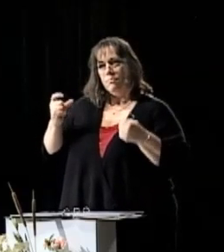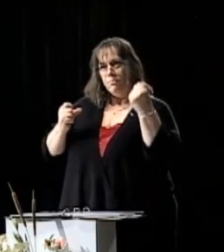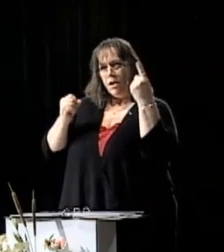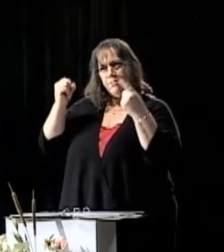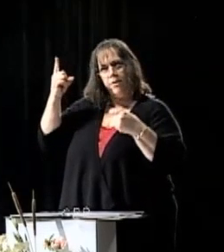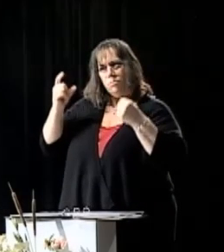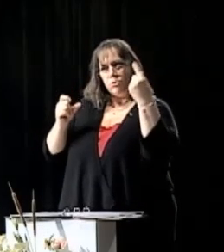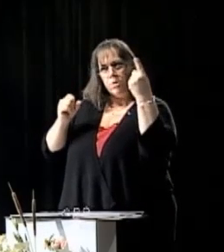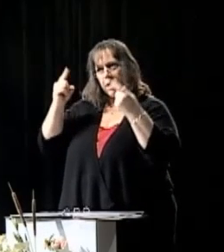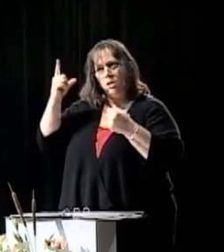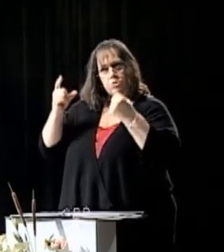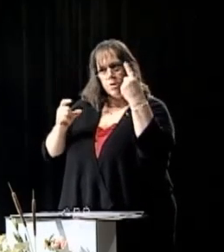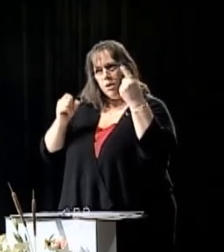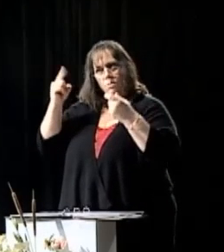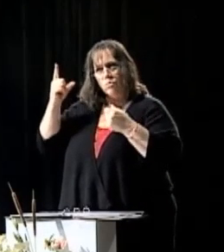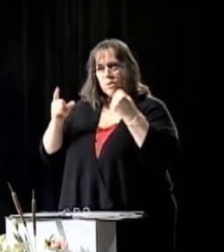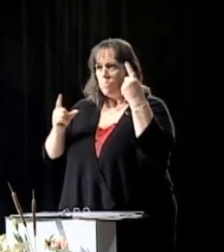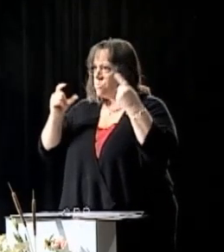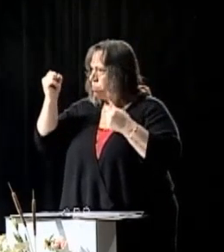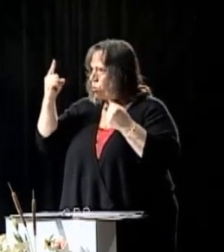My favorite, which we had yesterday at the movies, was popcorn.